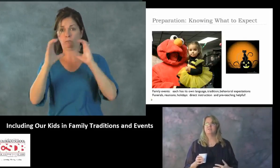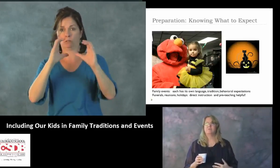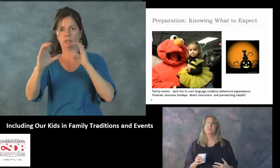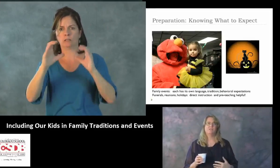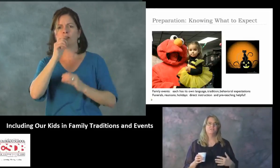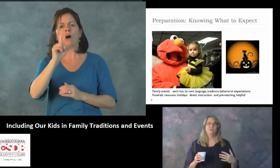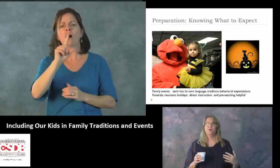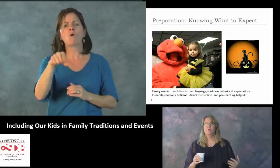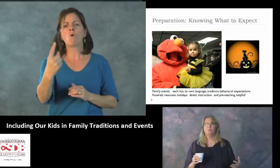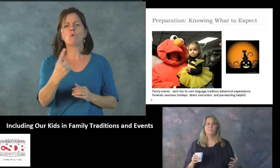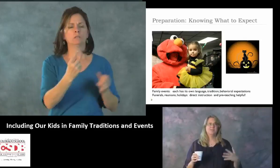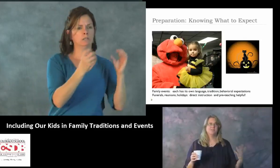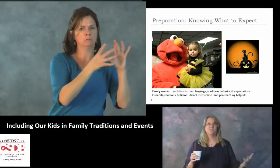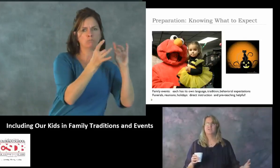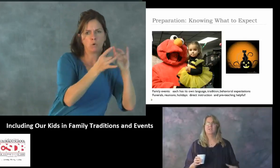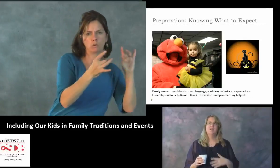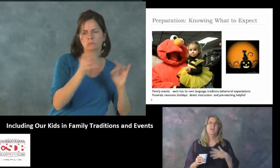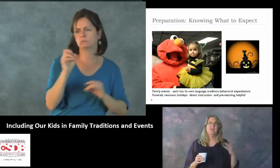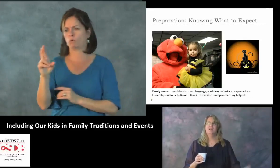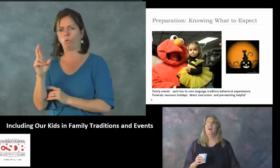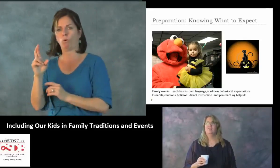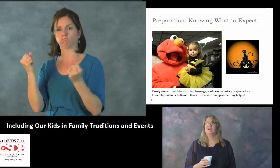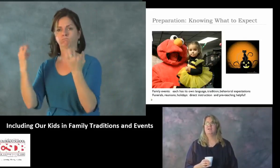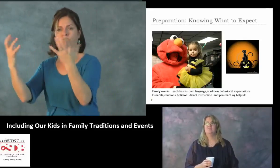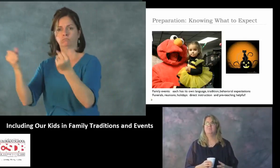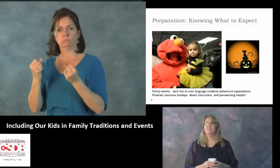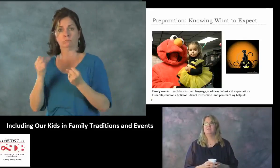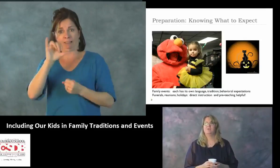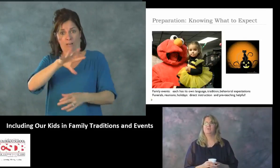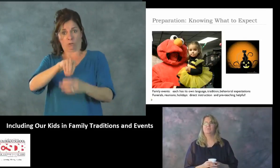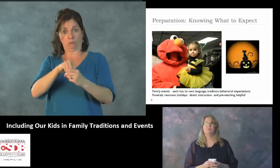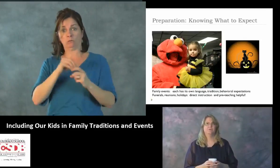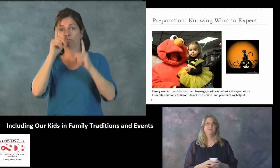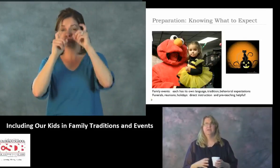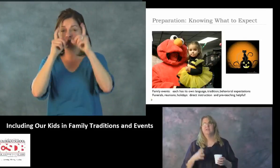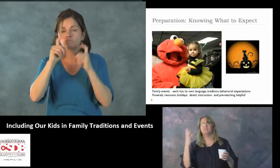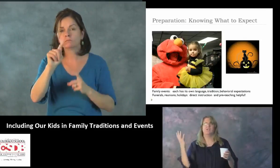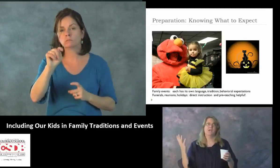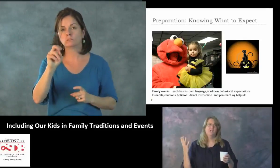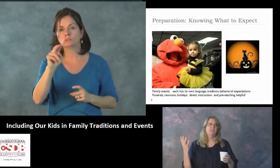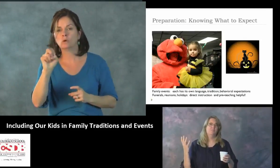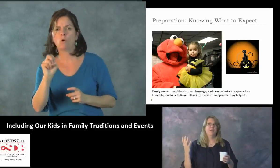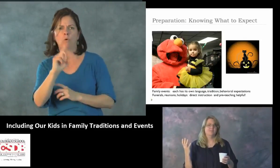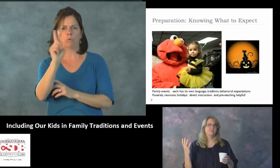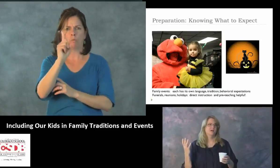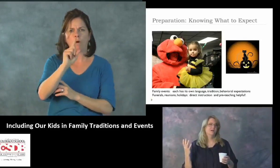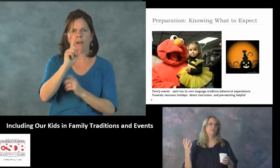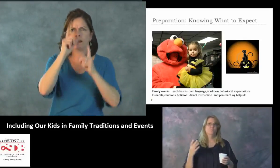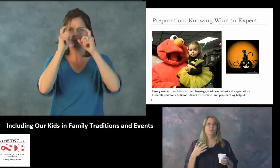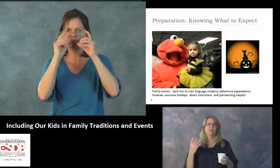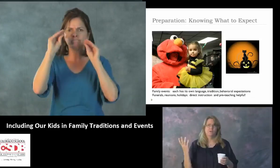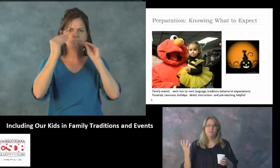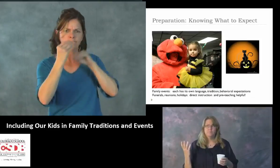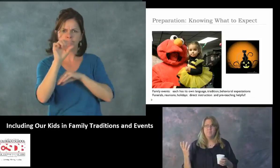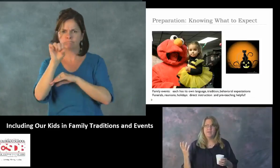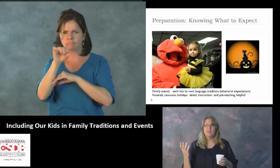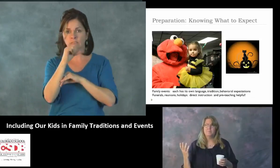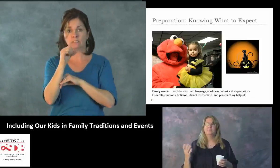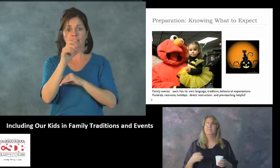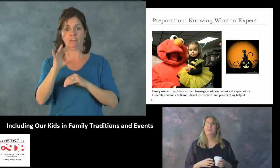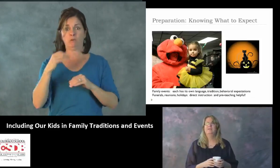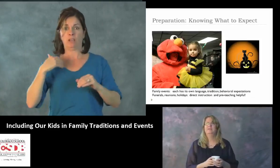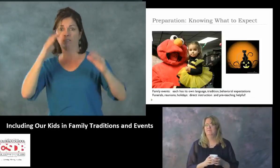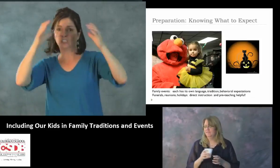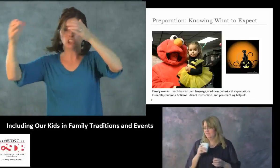facial expression, tone, position, and all of that can be obscured when we've got these giant masks on or weird